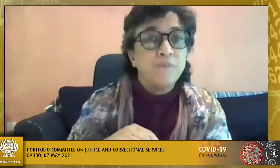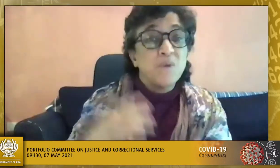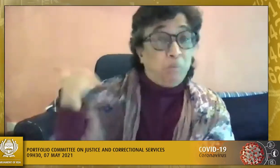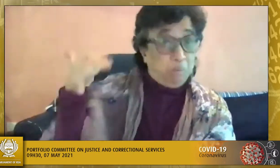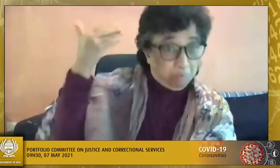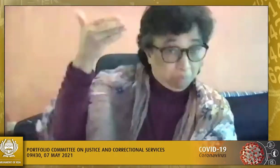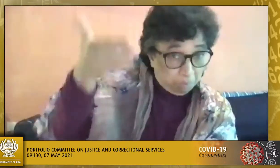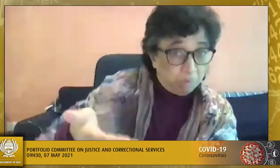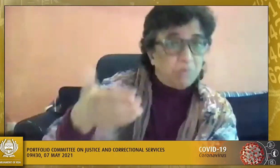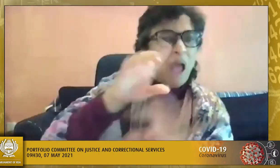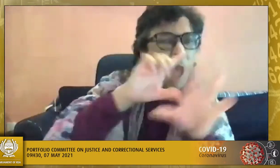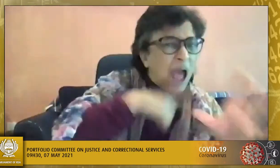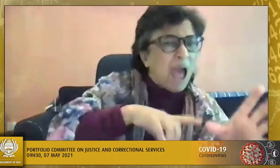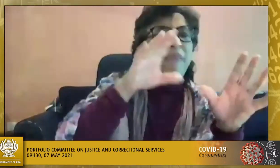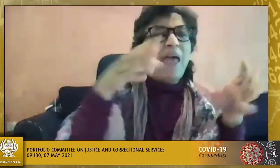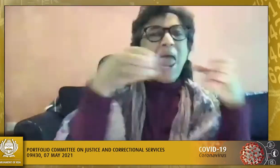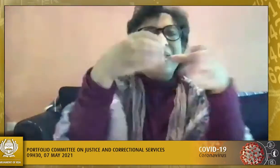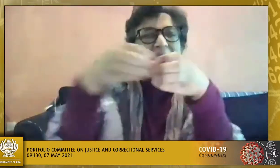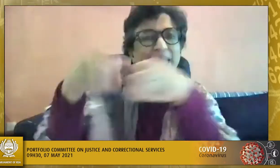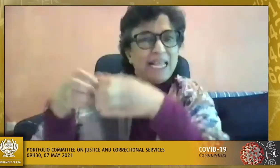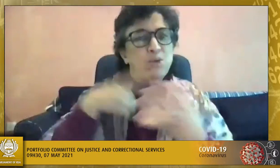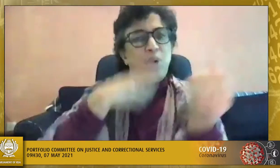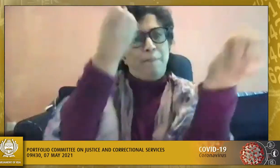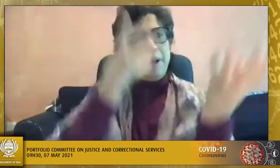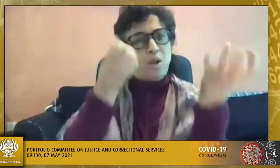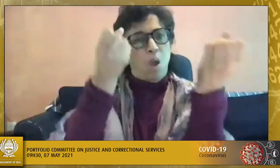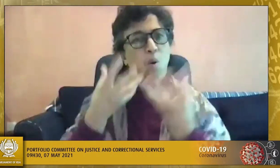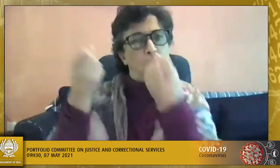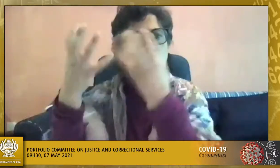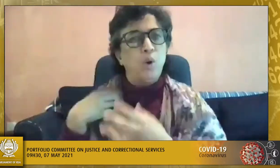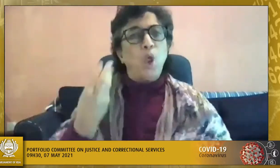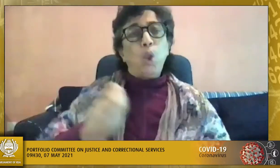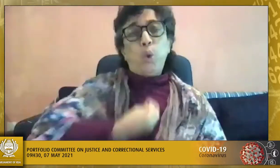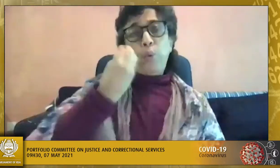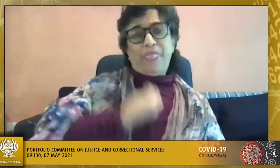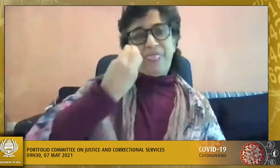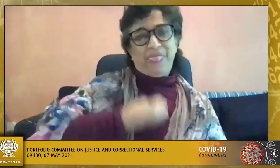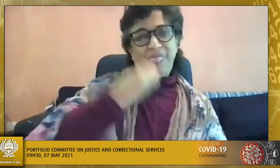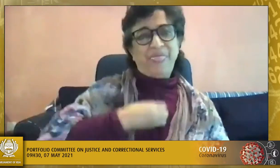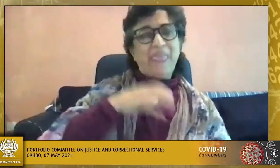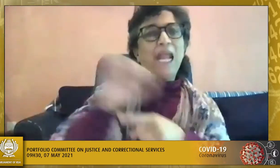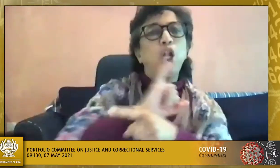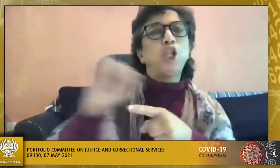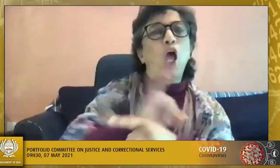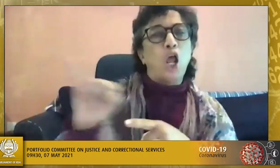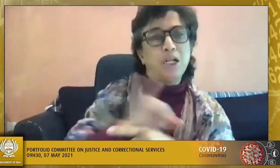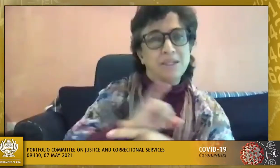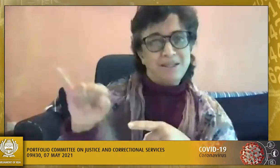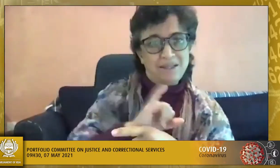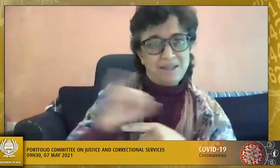a kind of a statement from the from the Departments condemning these kind of actions